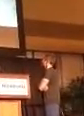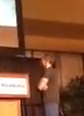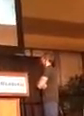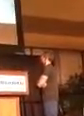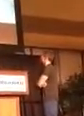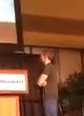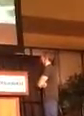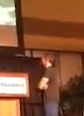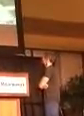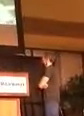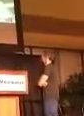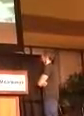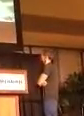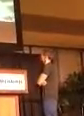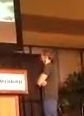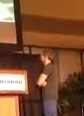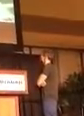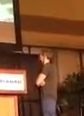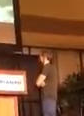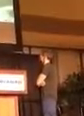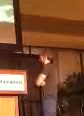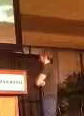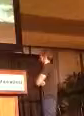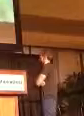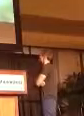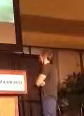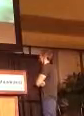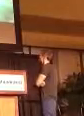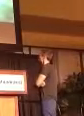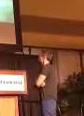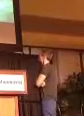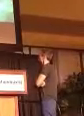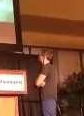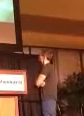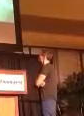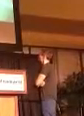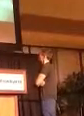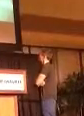me. Oh, don't walk away